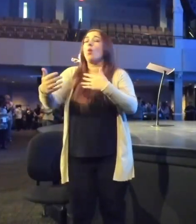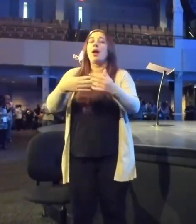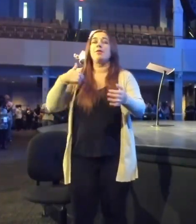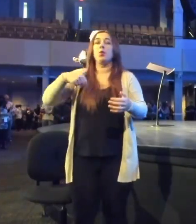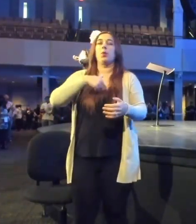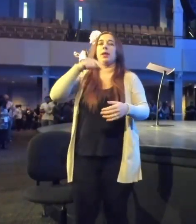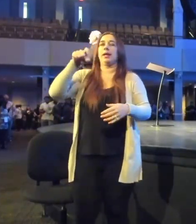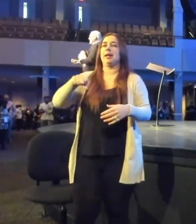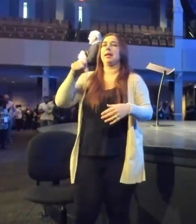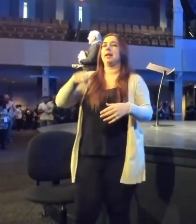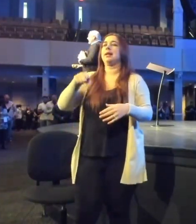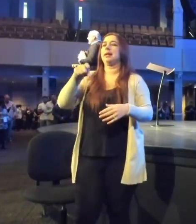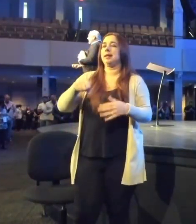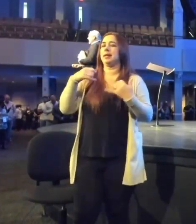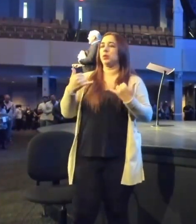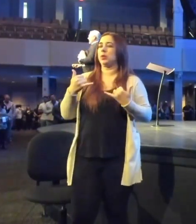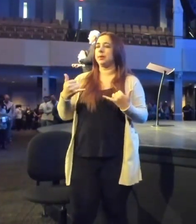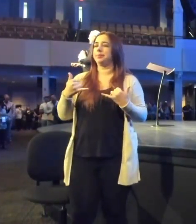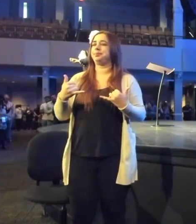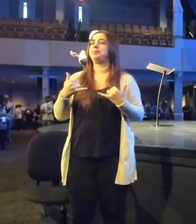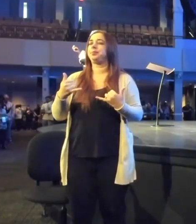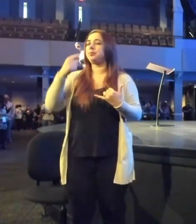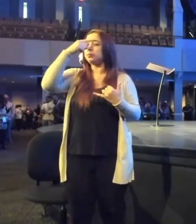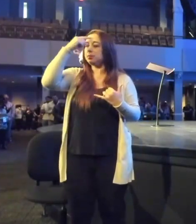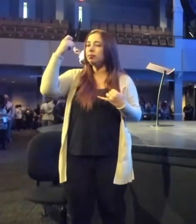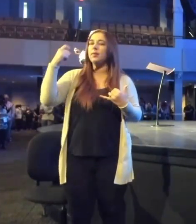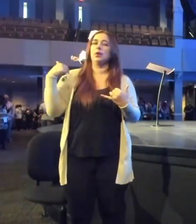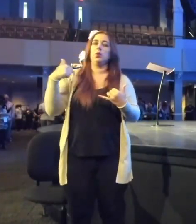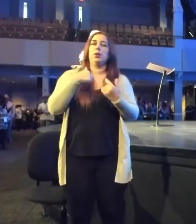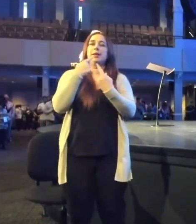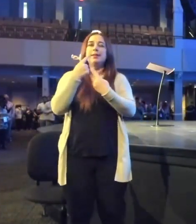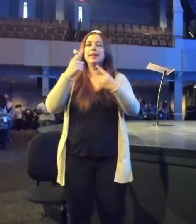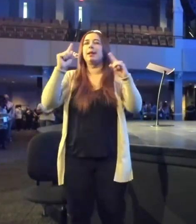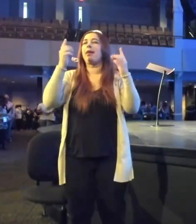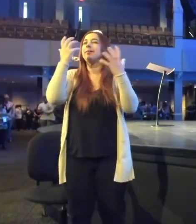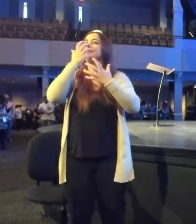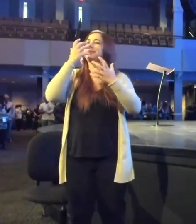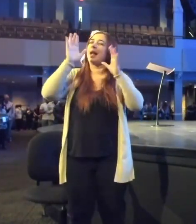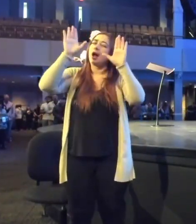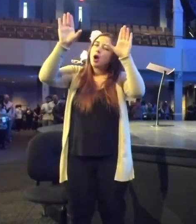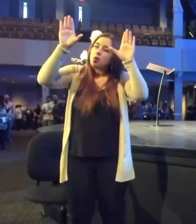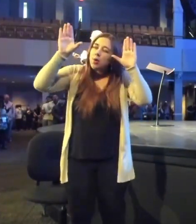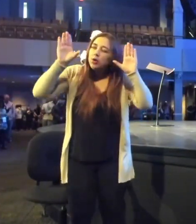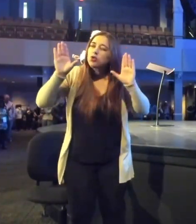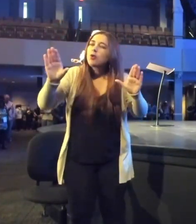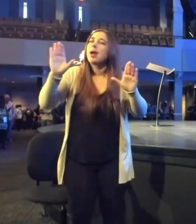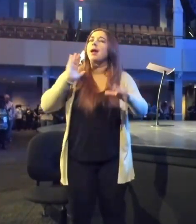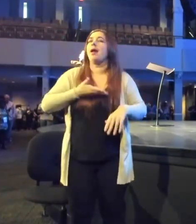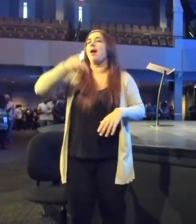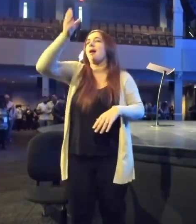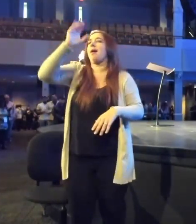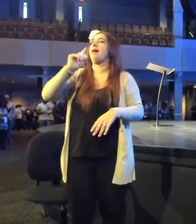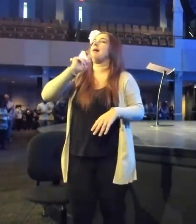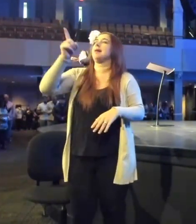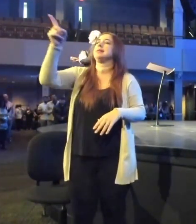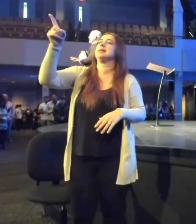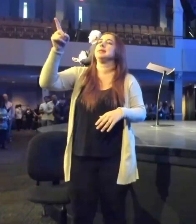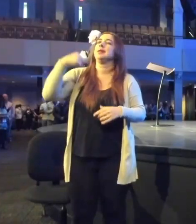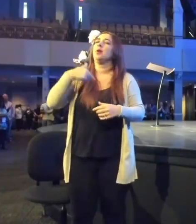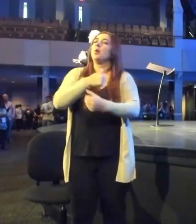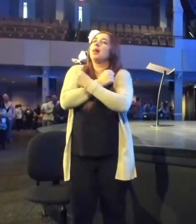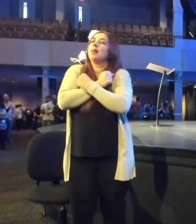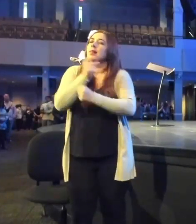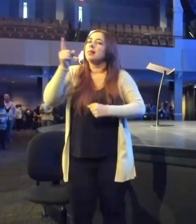of here in this place today. Because we declare how great is our God. We love